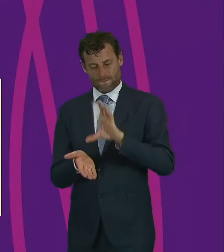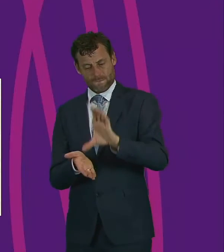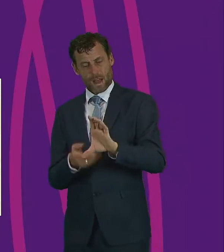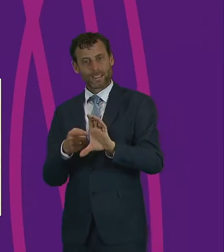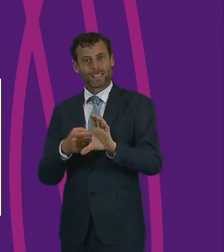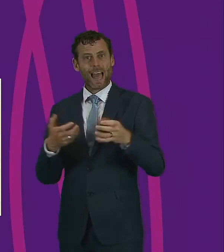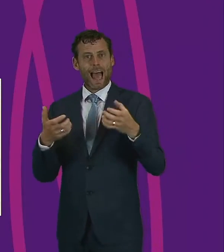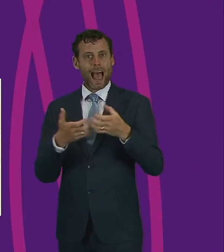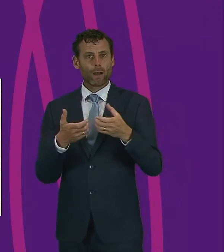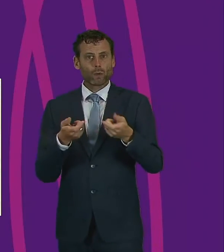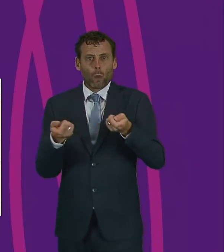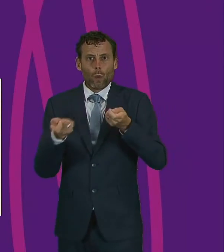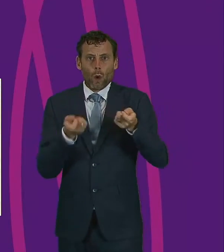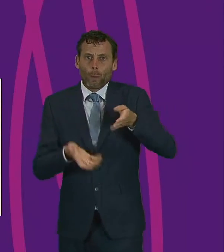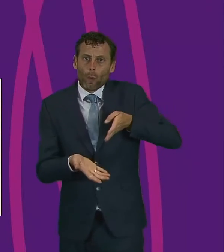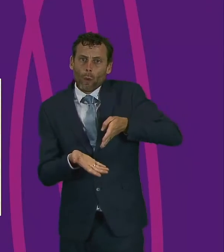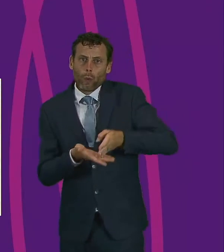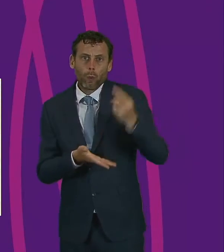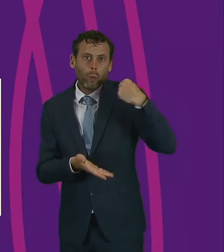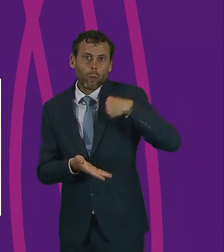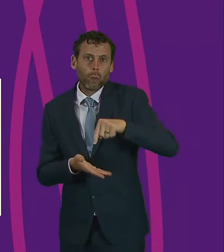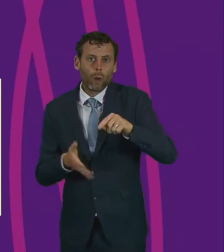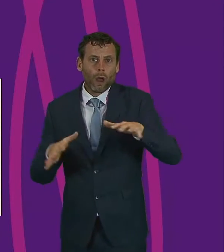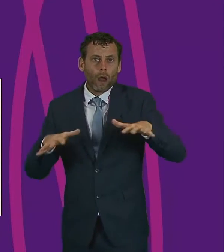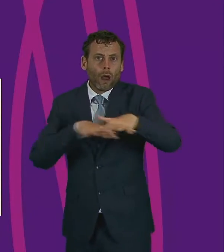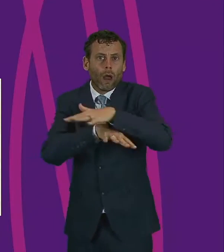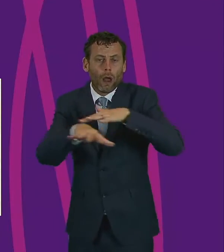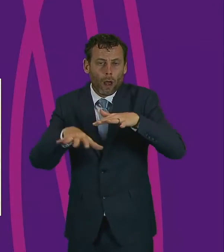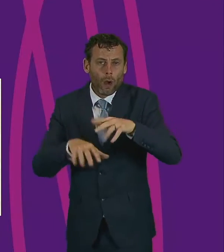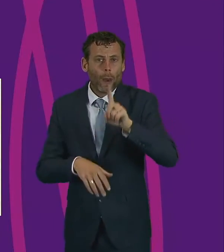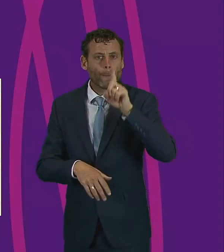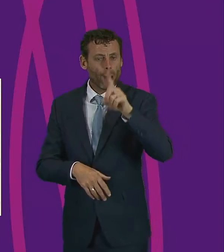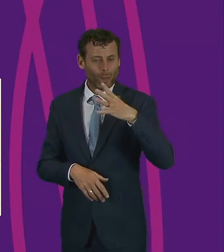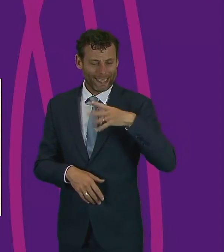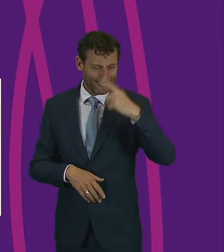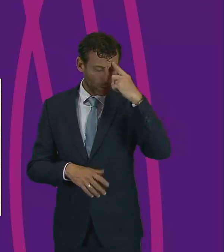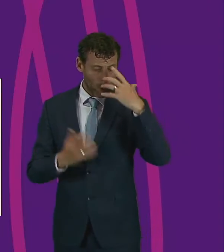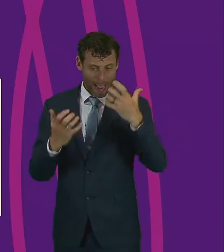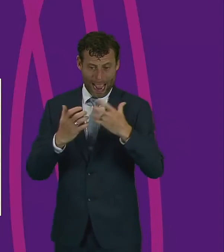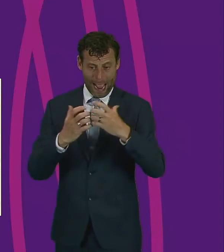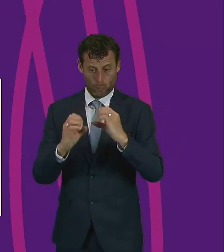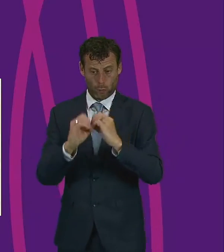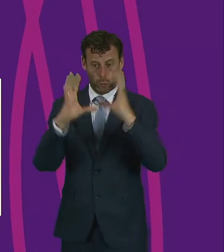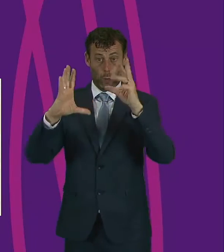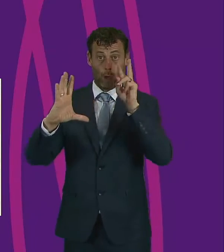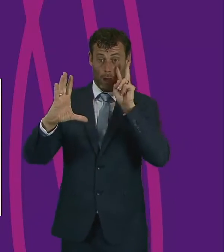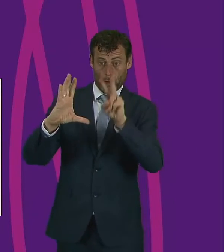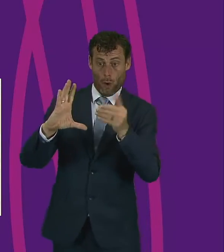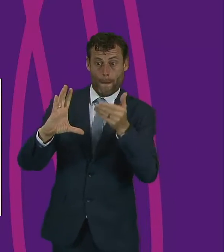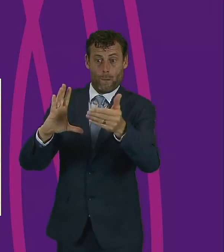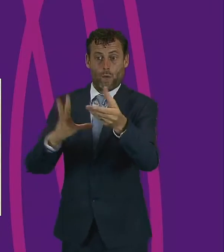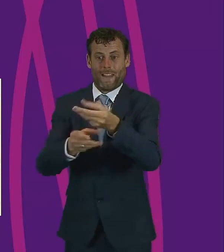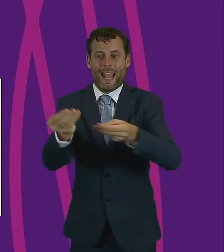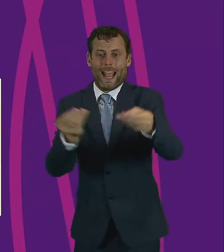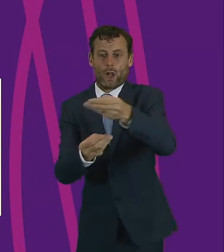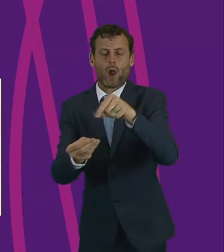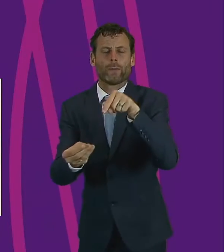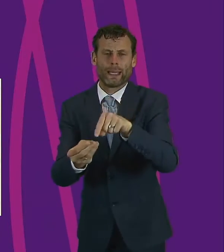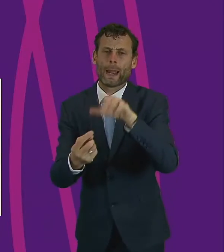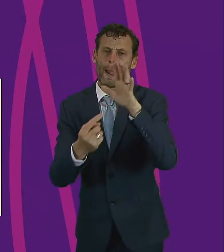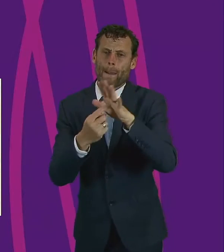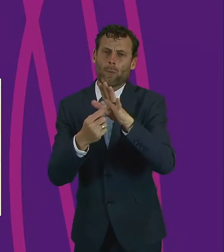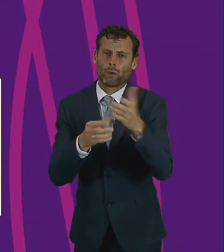areas and those parts of the economy to help develop, and I think charities have a role in terms of our societal response. In terms of